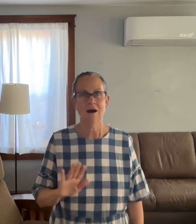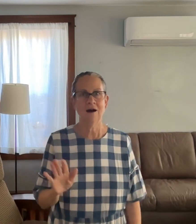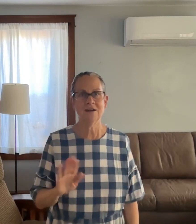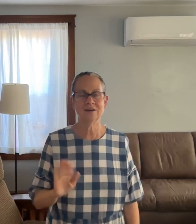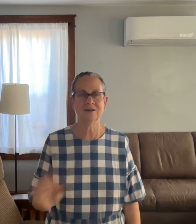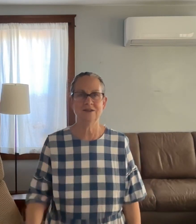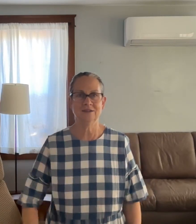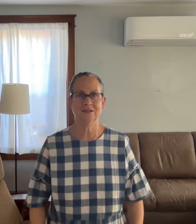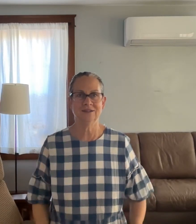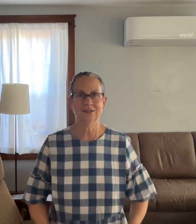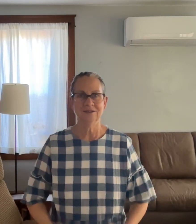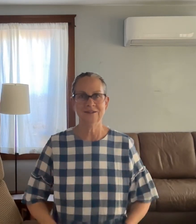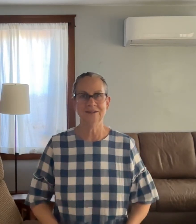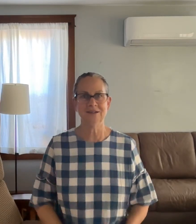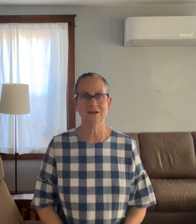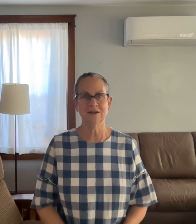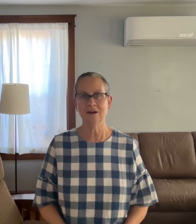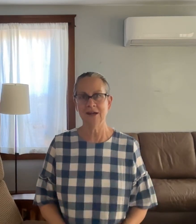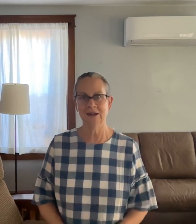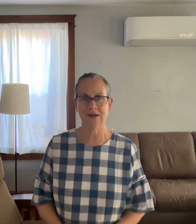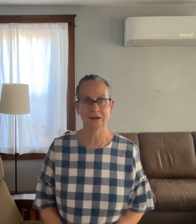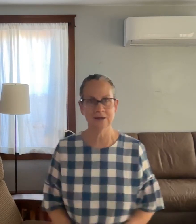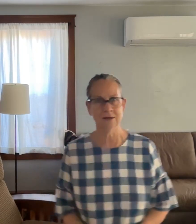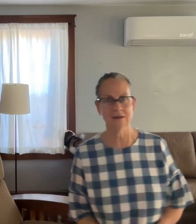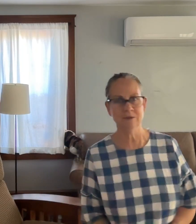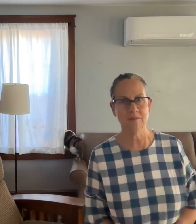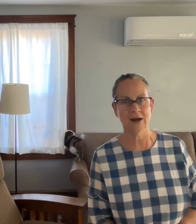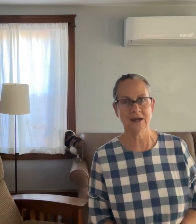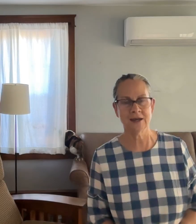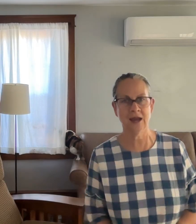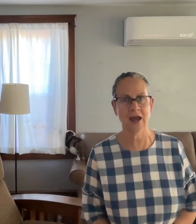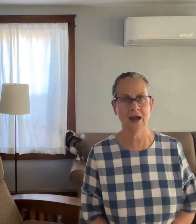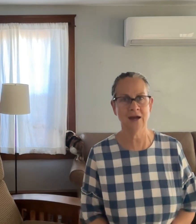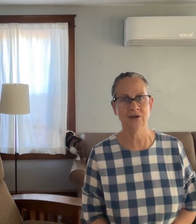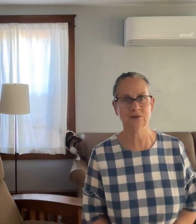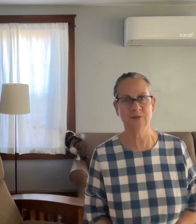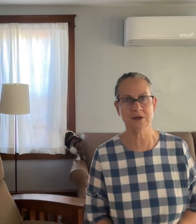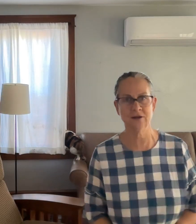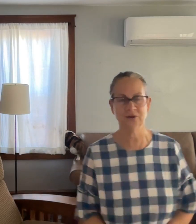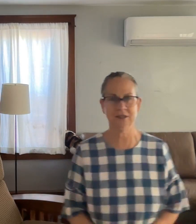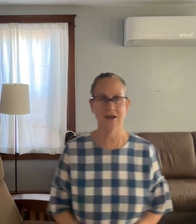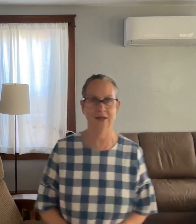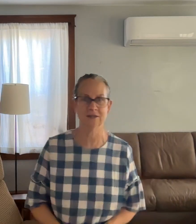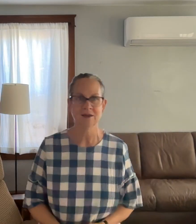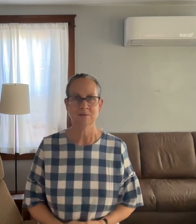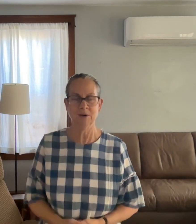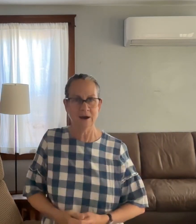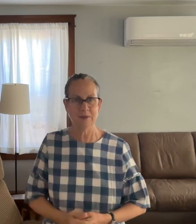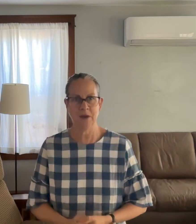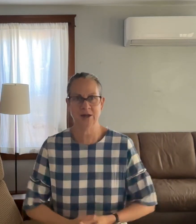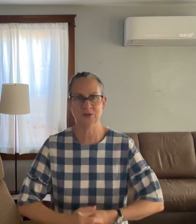Hi again, it's Dina and my cat who is being entertained by the